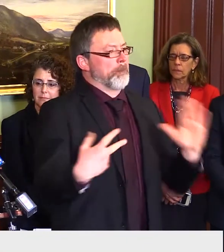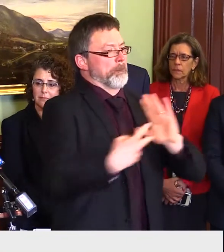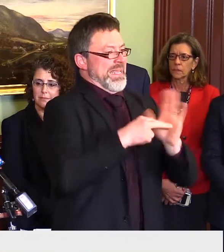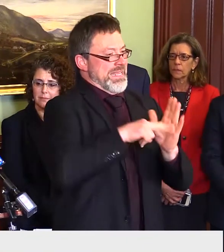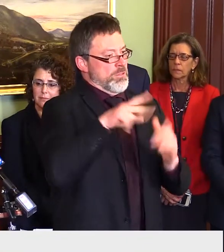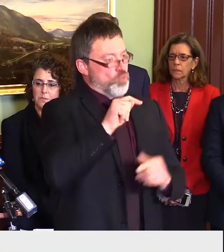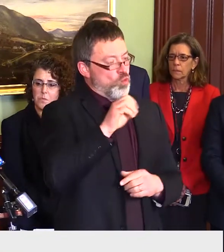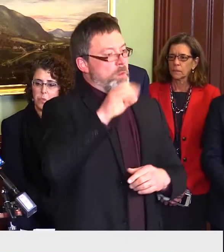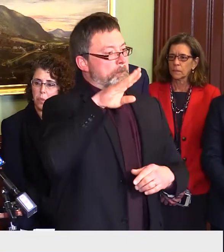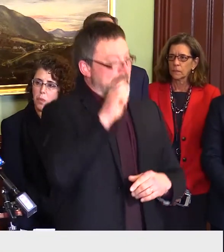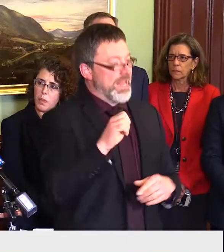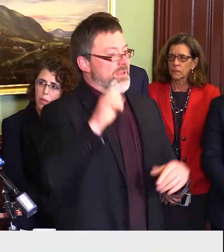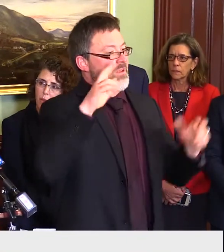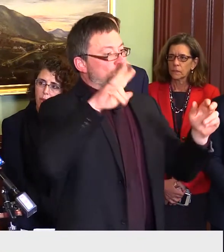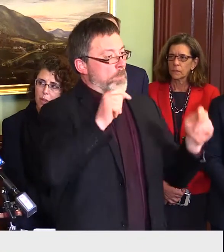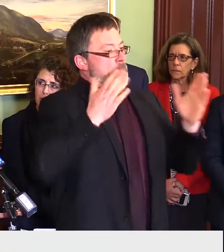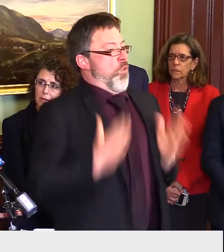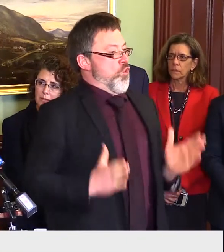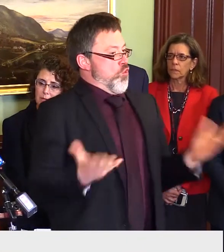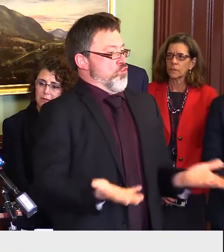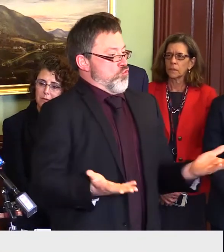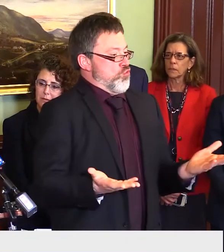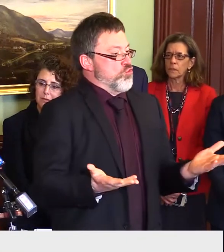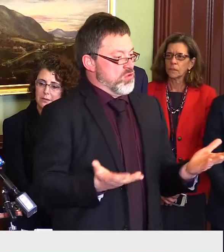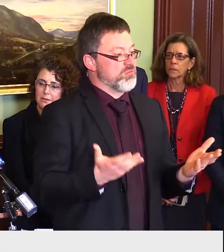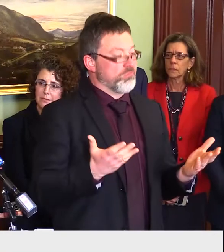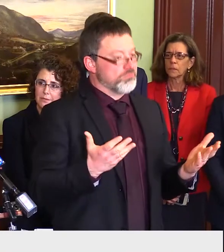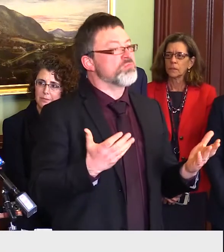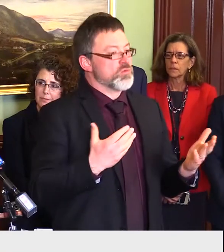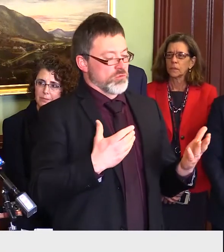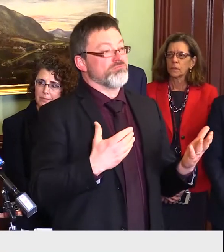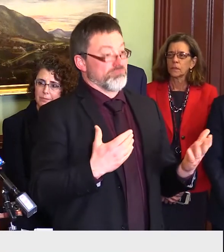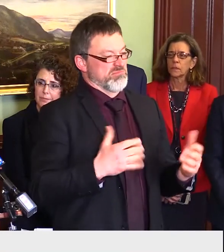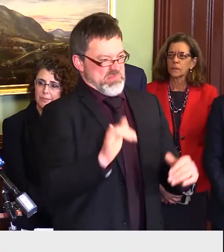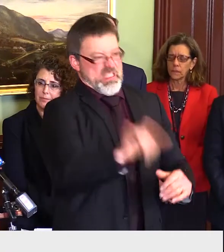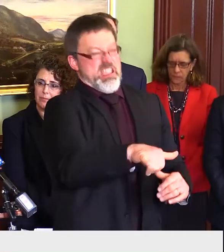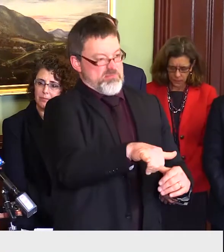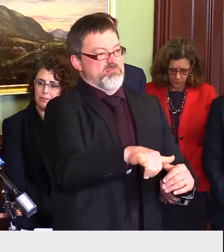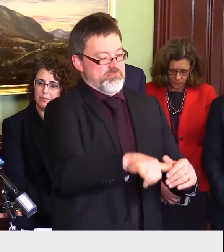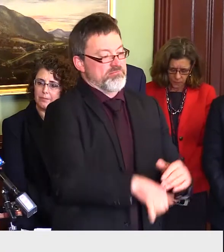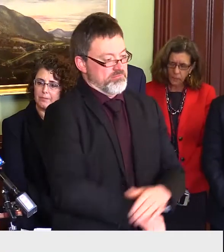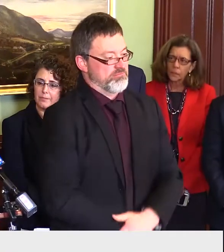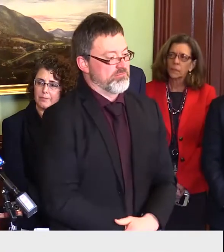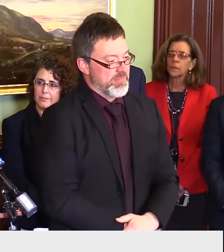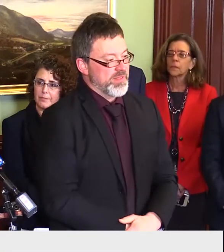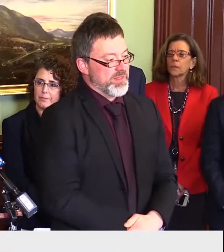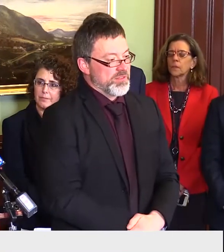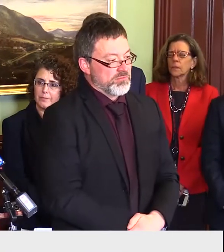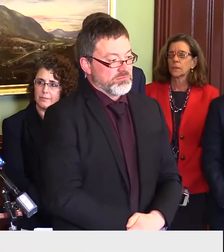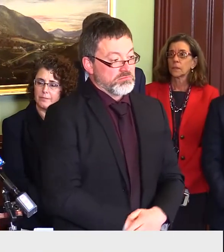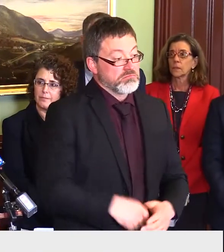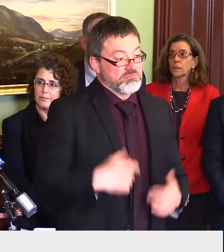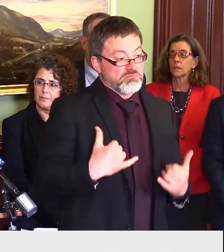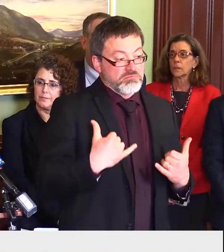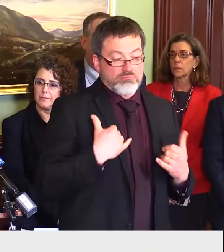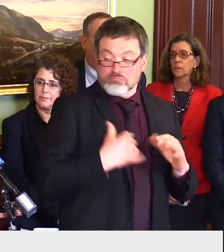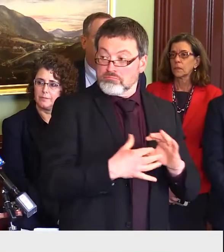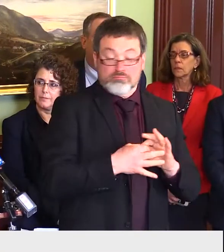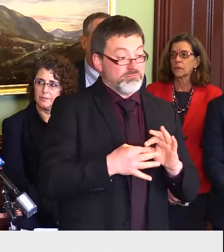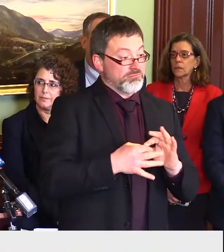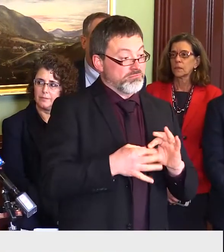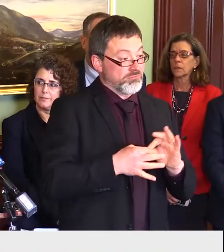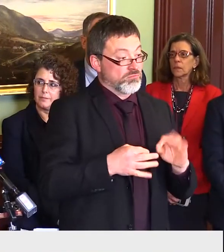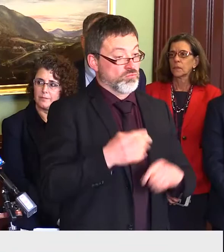that, I'm now going to turn this over to Dr. Levine to share the latest on what we're seeing in Vermont, as well as